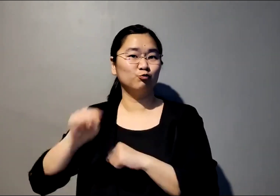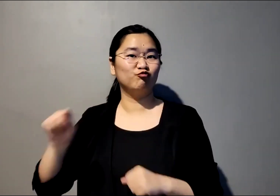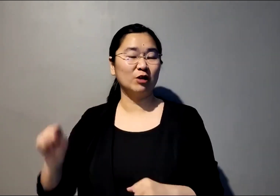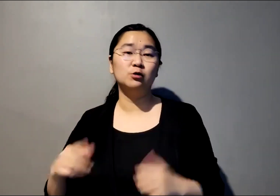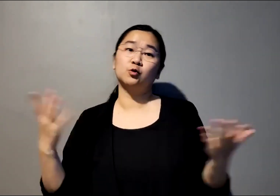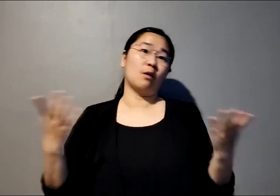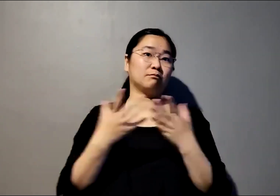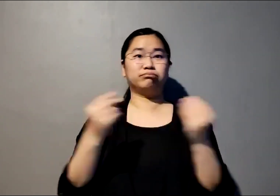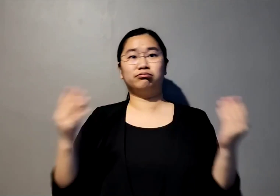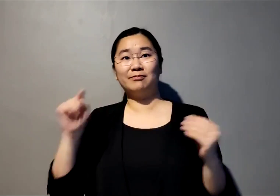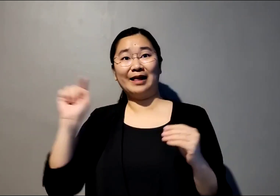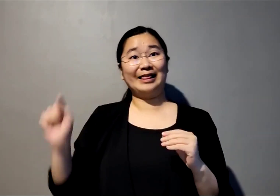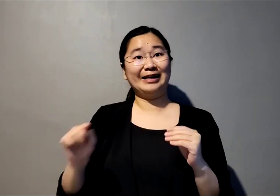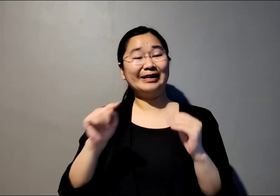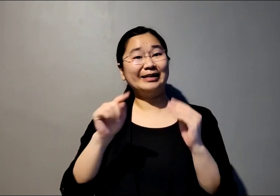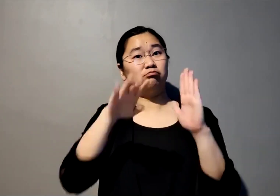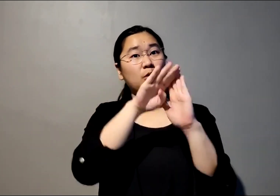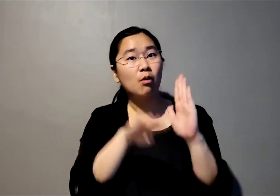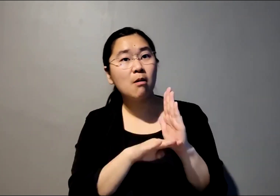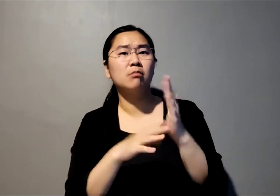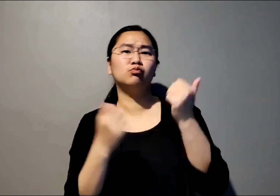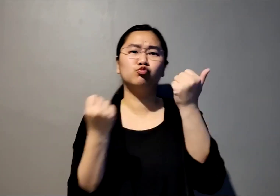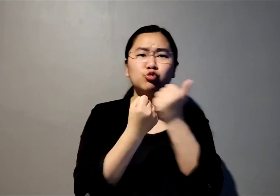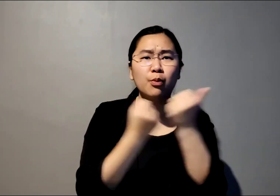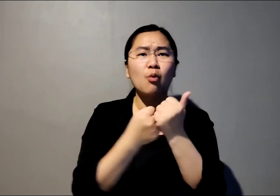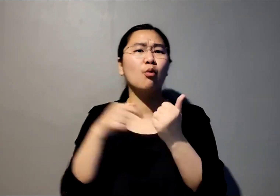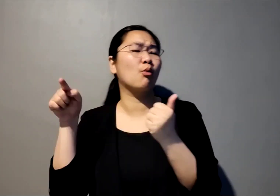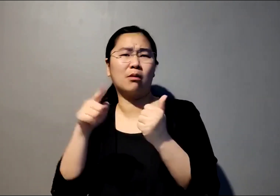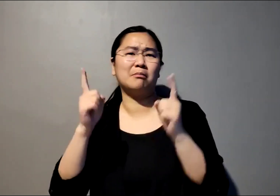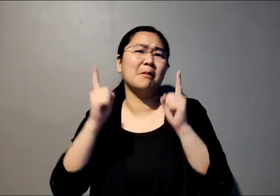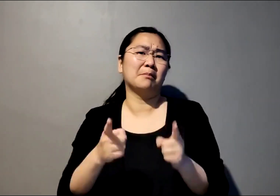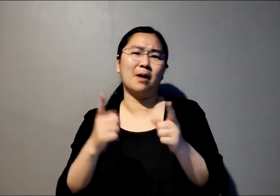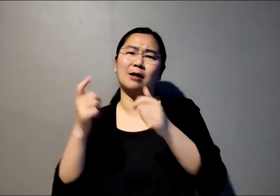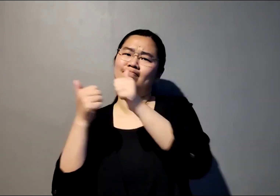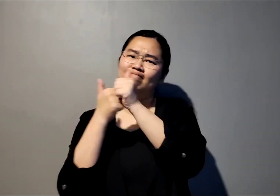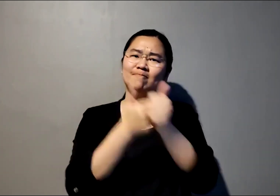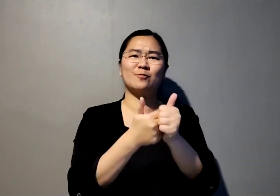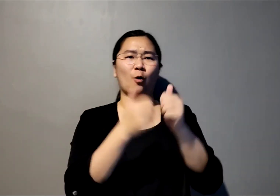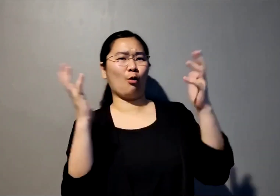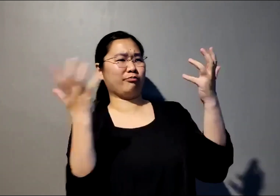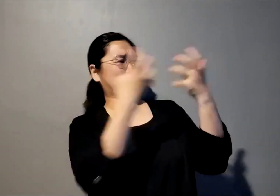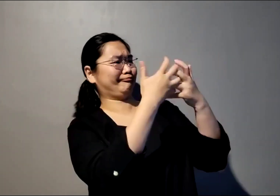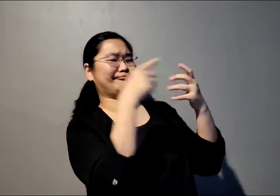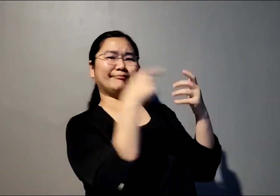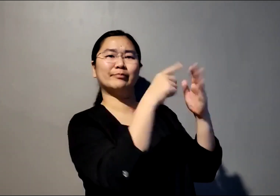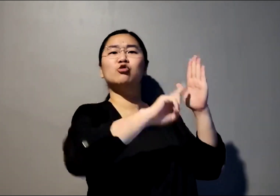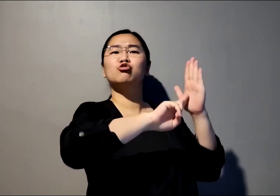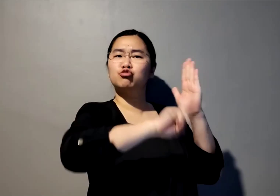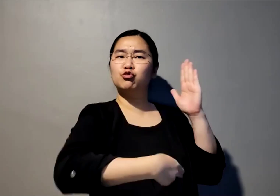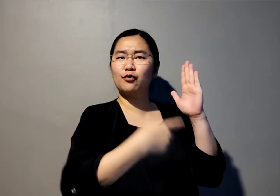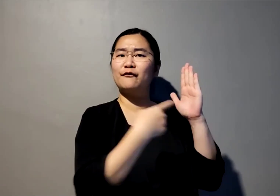and correct? Because unfortunately, we observed so many, I would say, international programs.